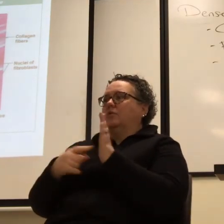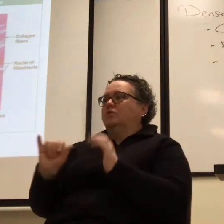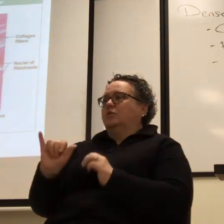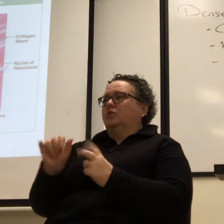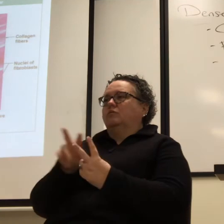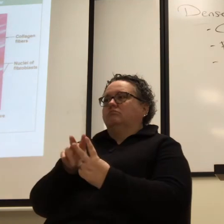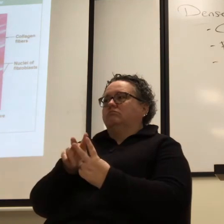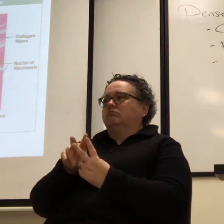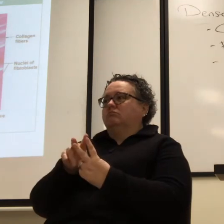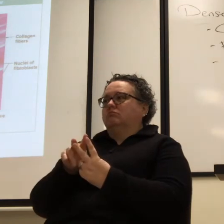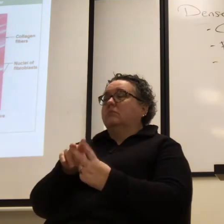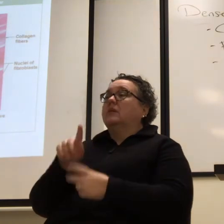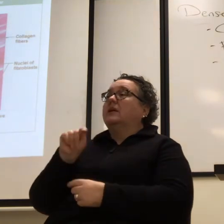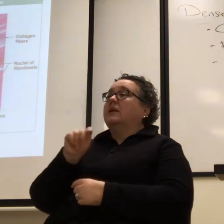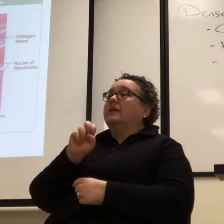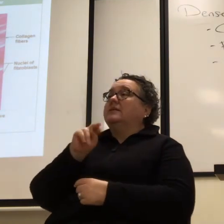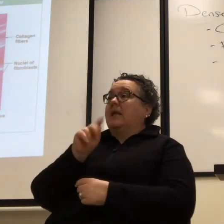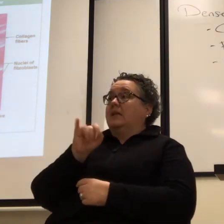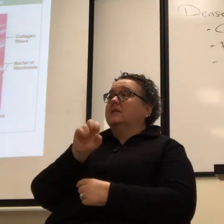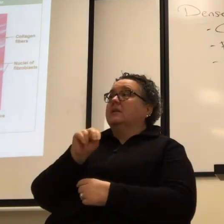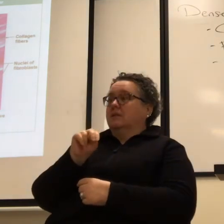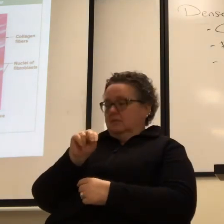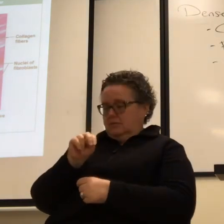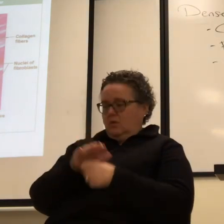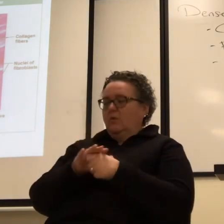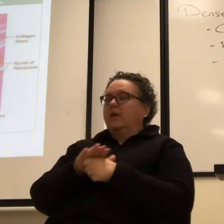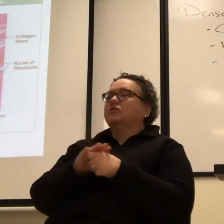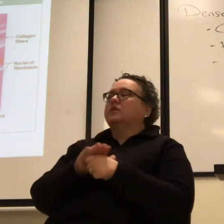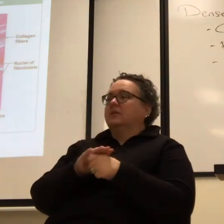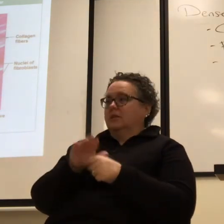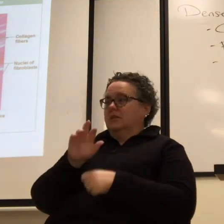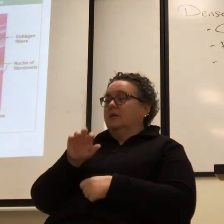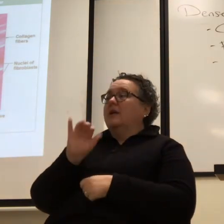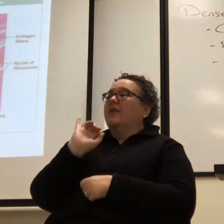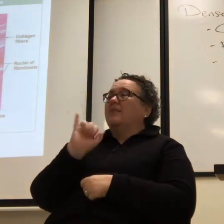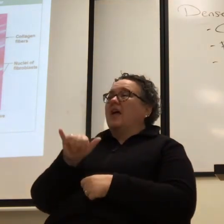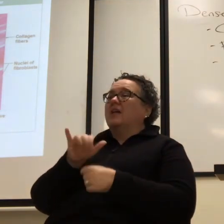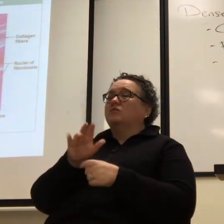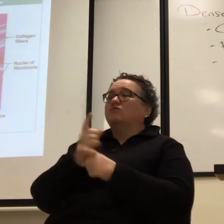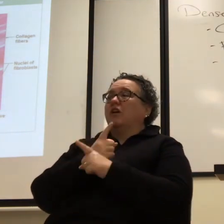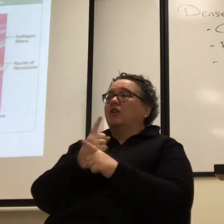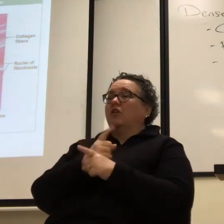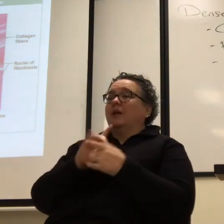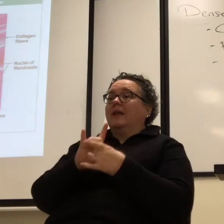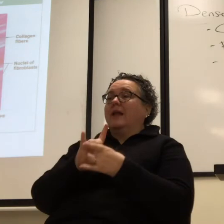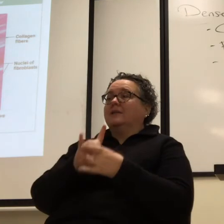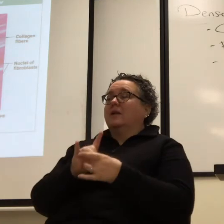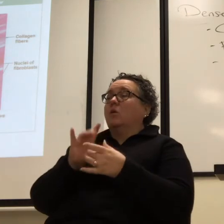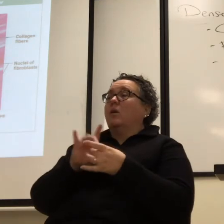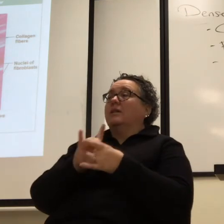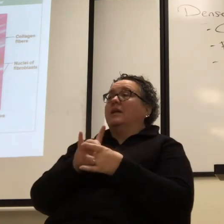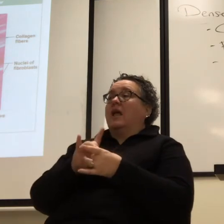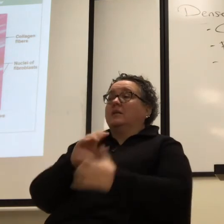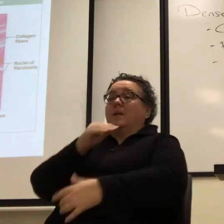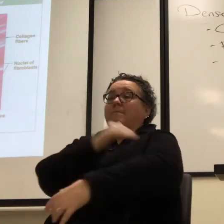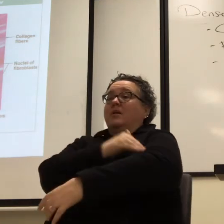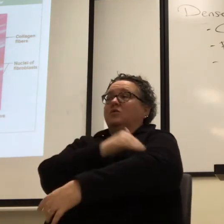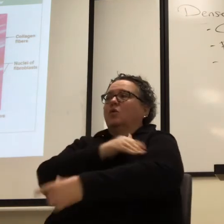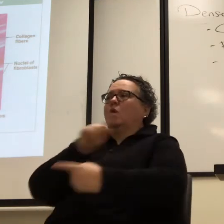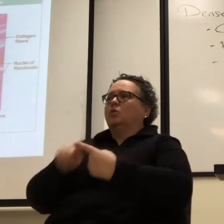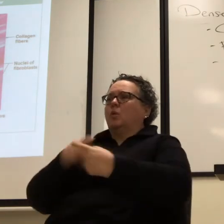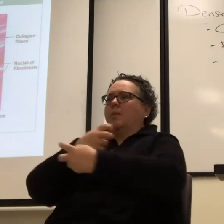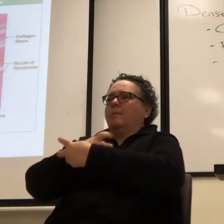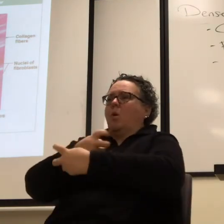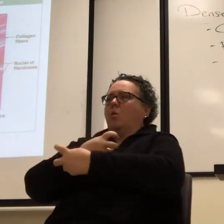Well, in case you didn't know, a tendon is a dense, regular connective tissue that connects the muscle to the bone, so you can